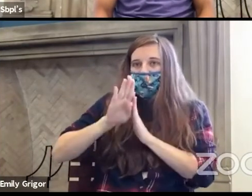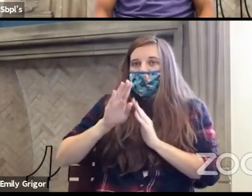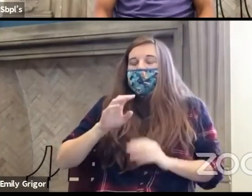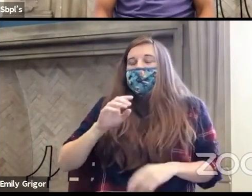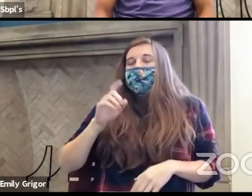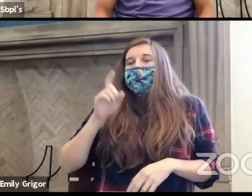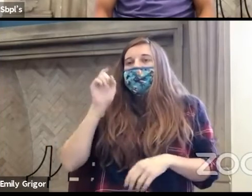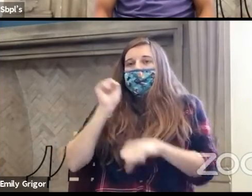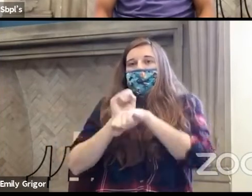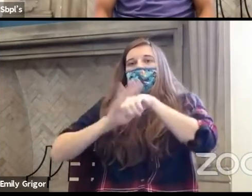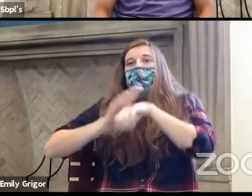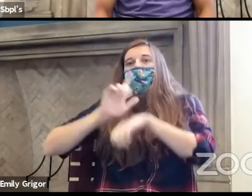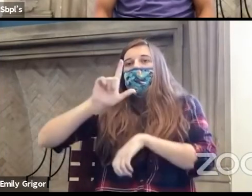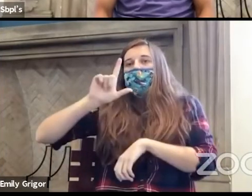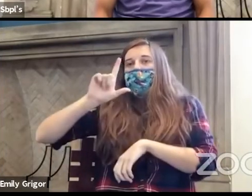developing our logo.